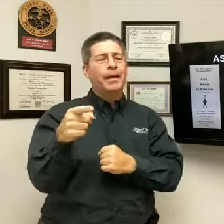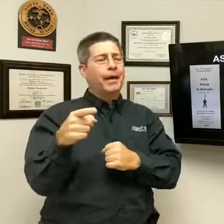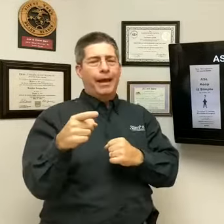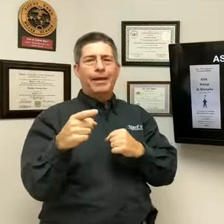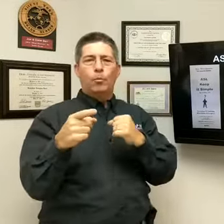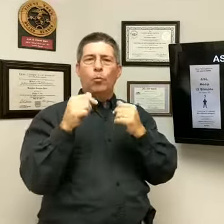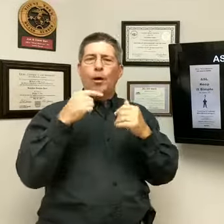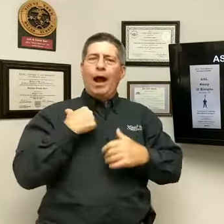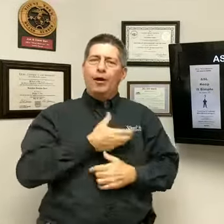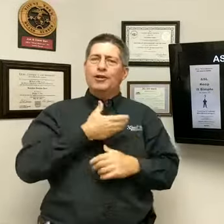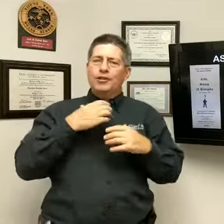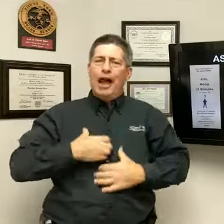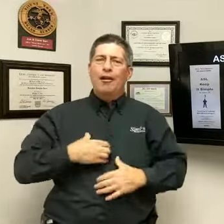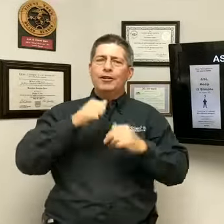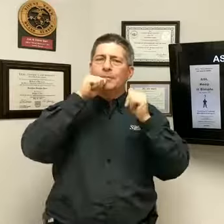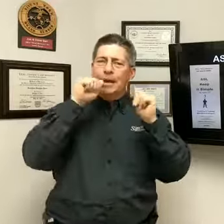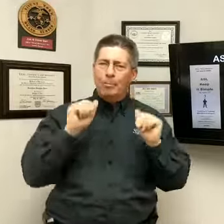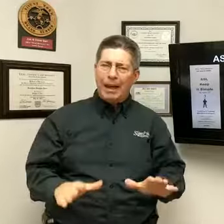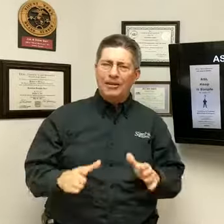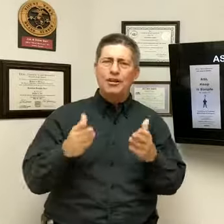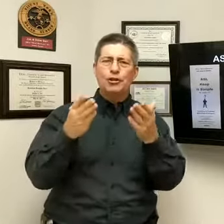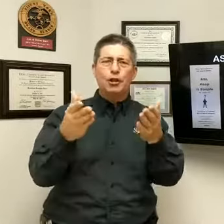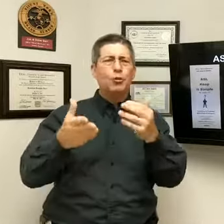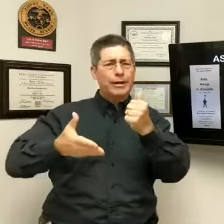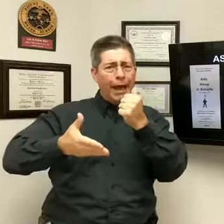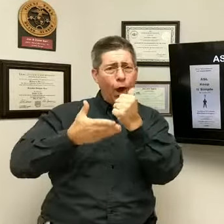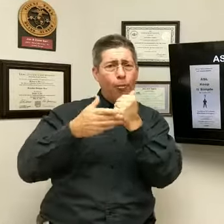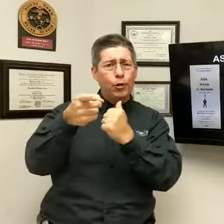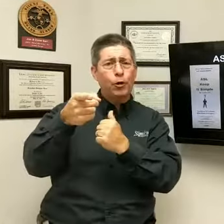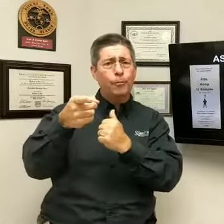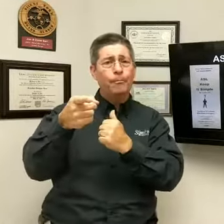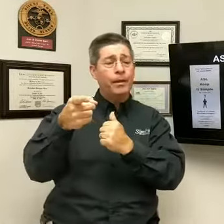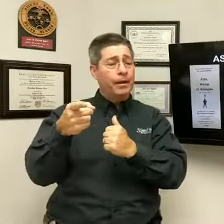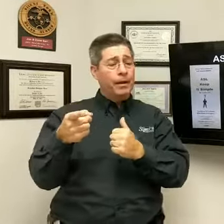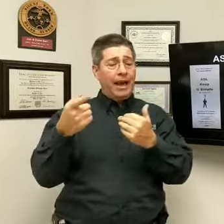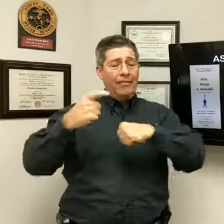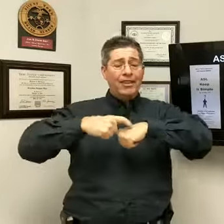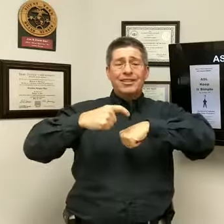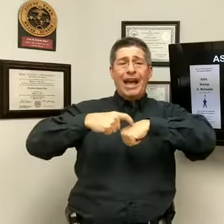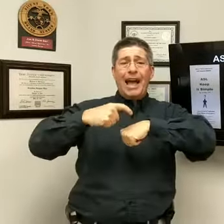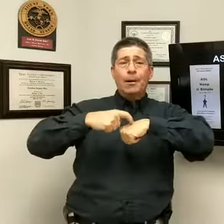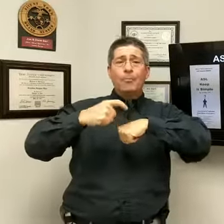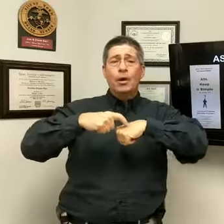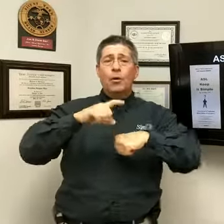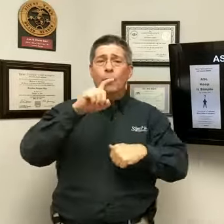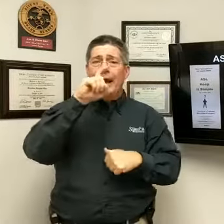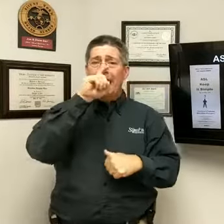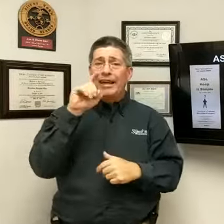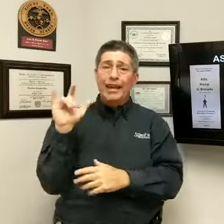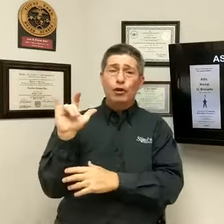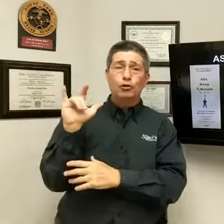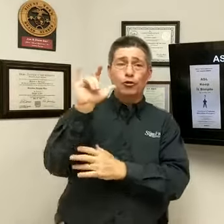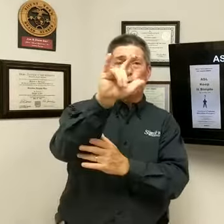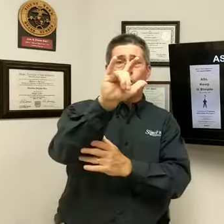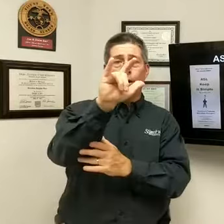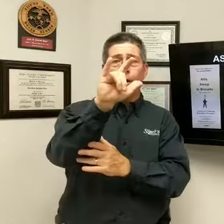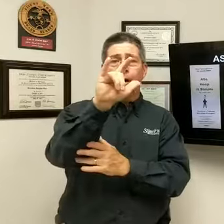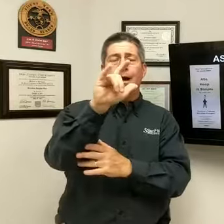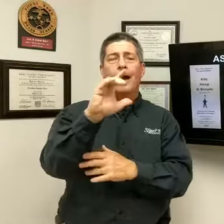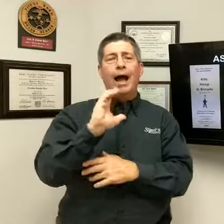And our desire is to be a blessing to you and to help you. At this time where we have Eagle Soar,